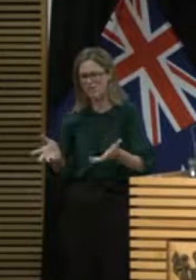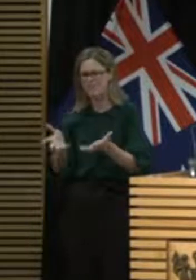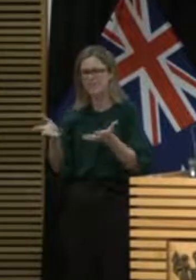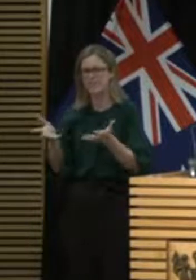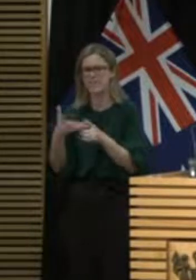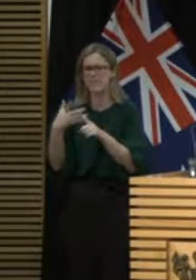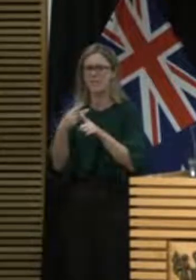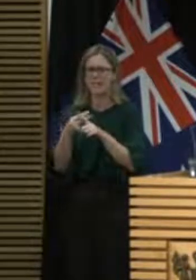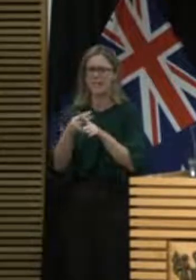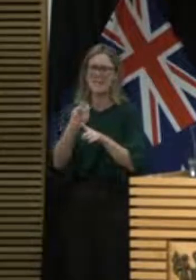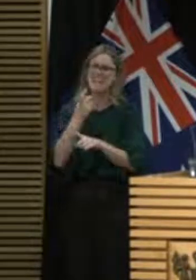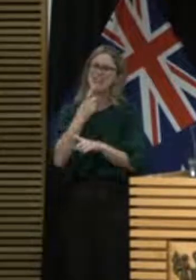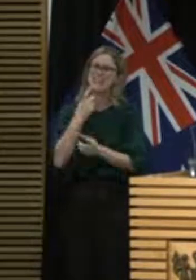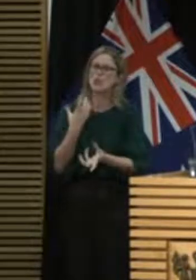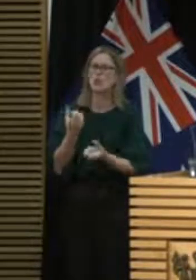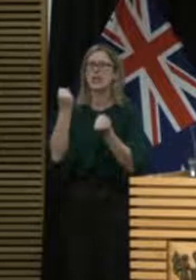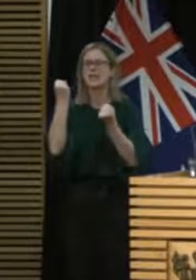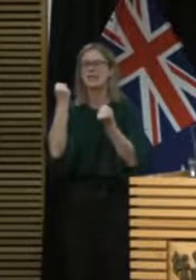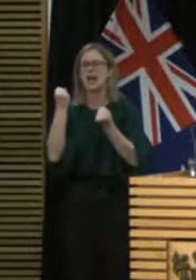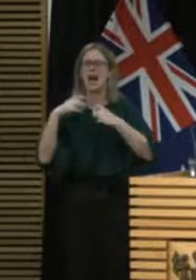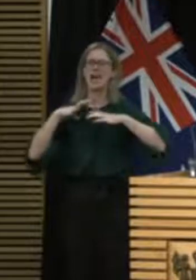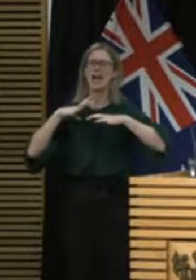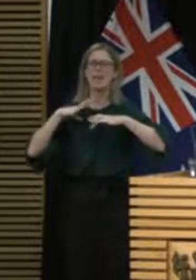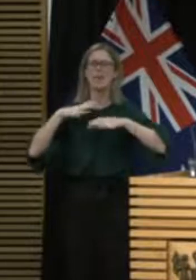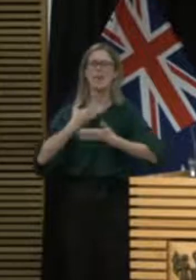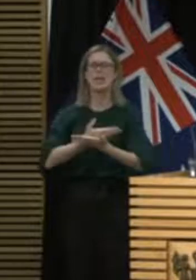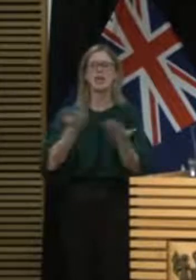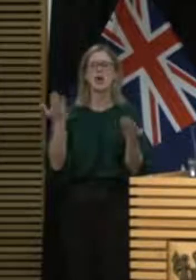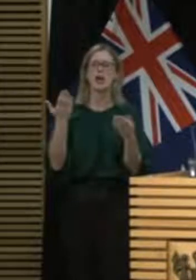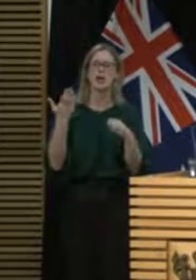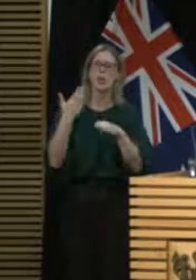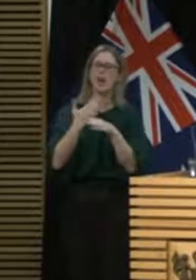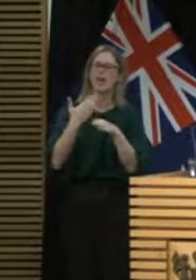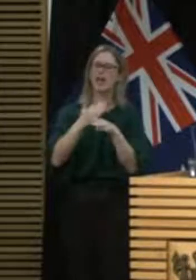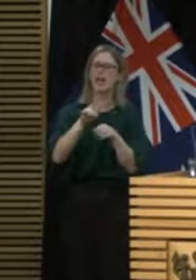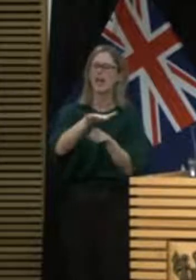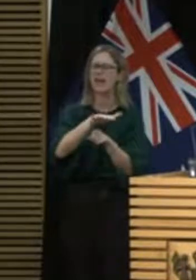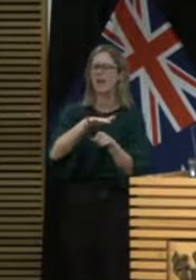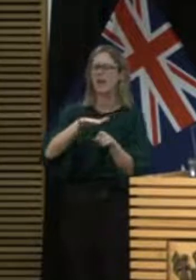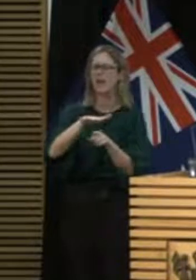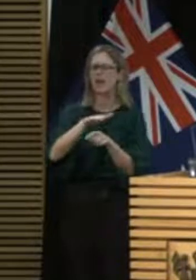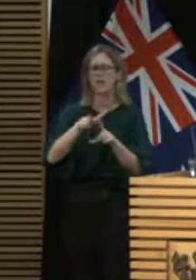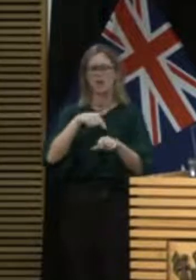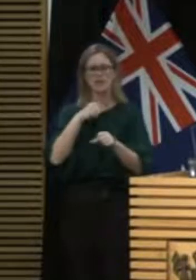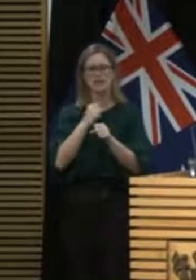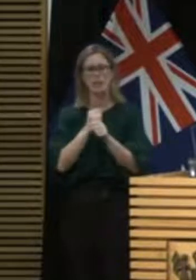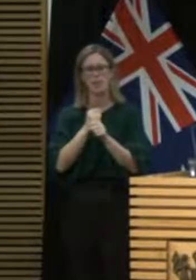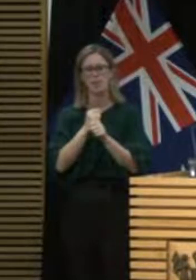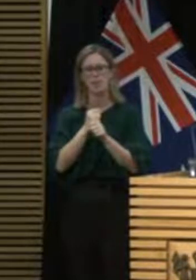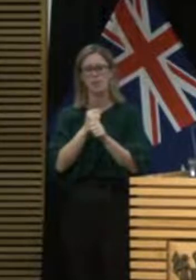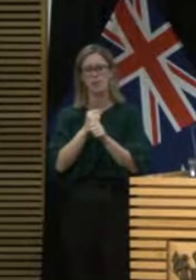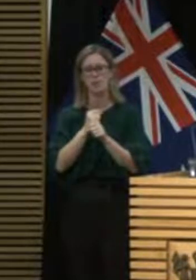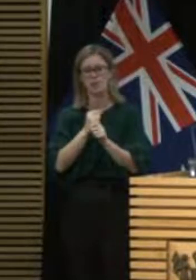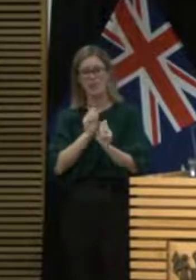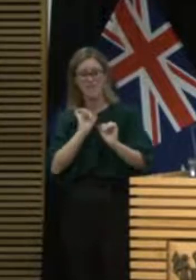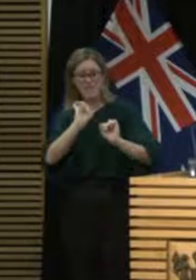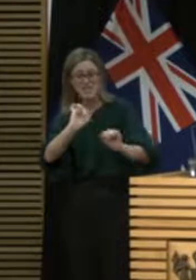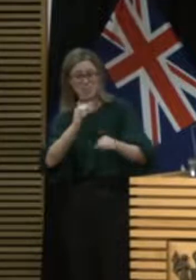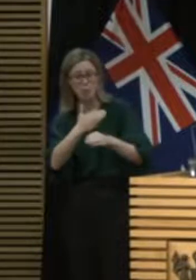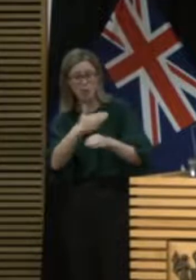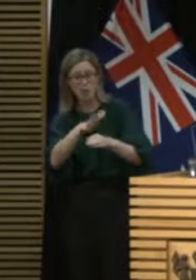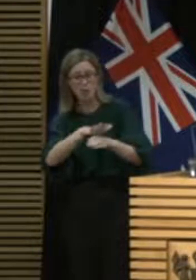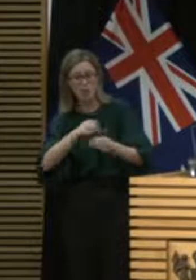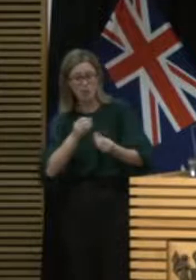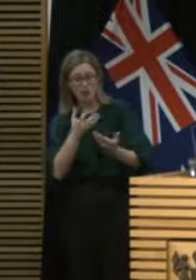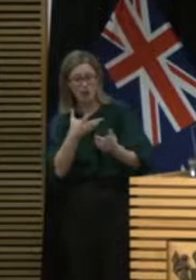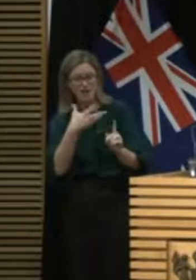vaccination very easily available for those essential workers, including providing vaccination in their workplaces, and